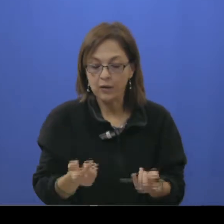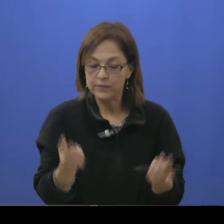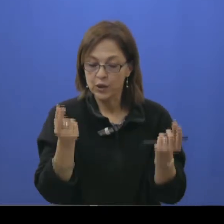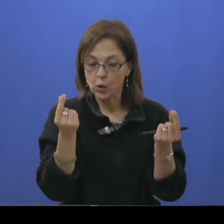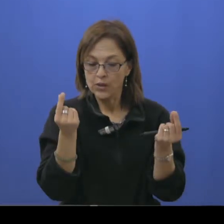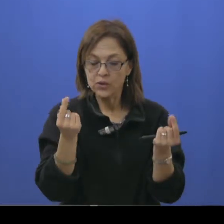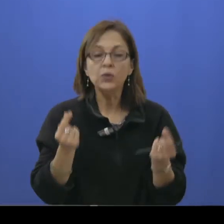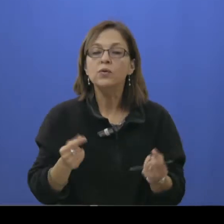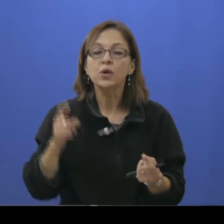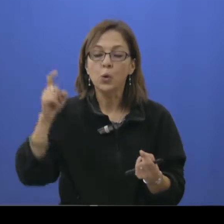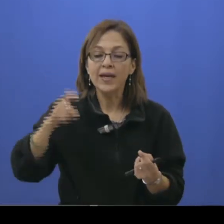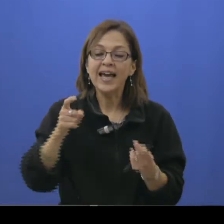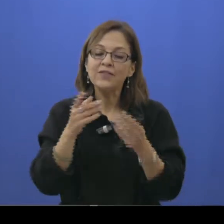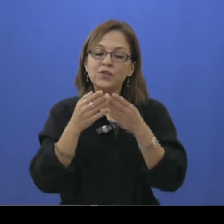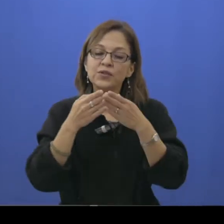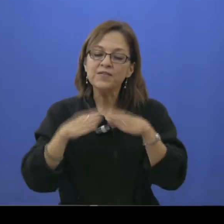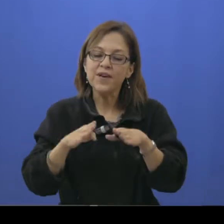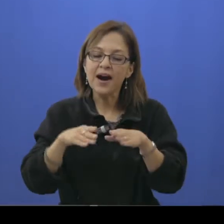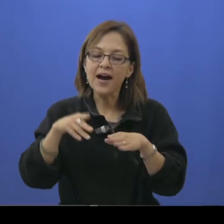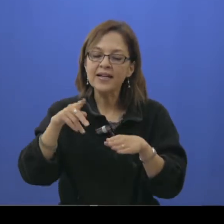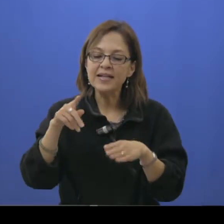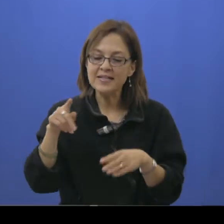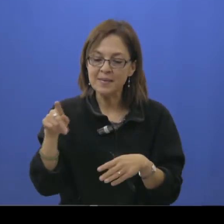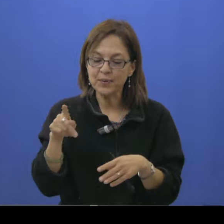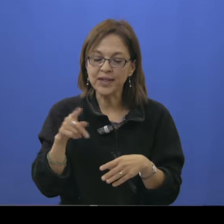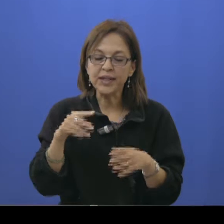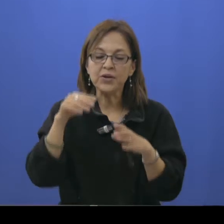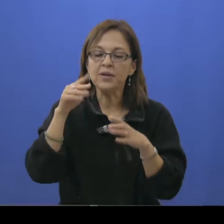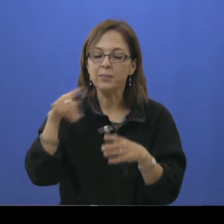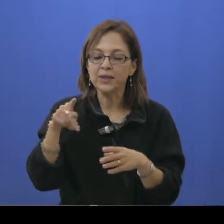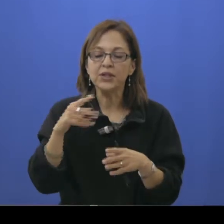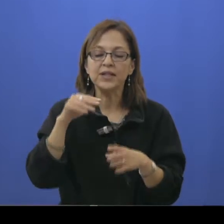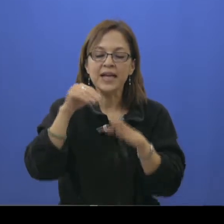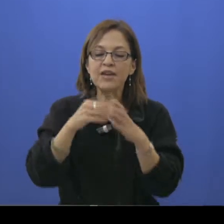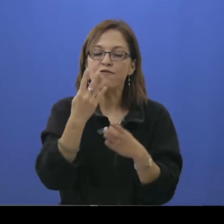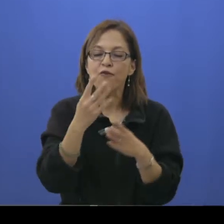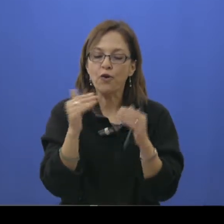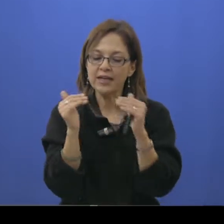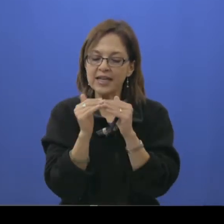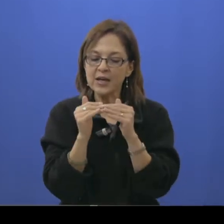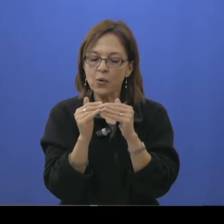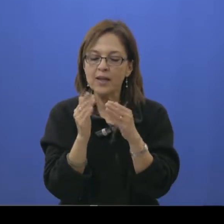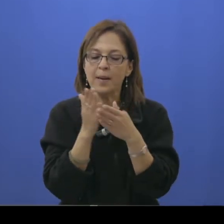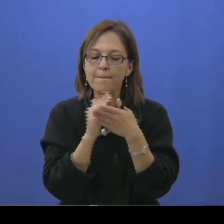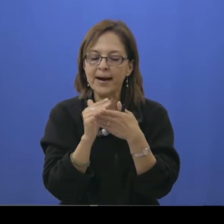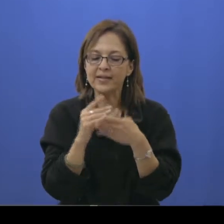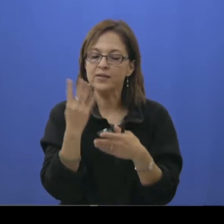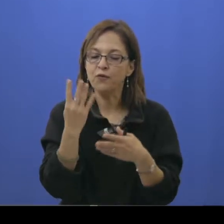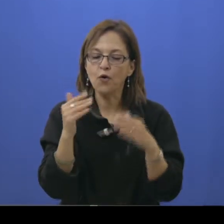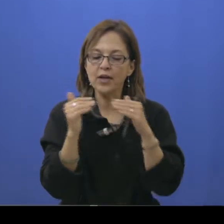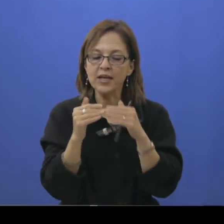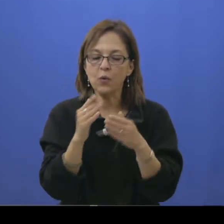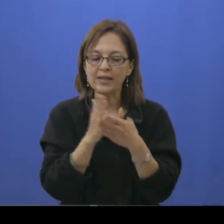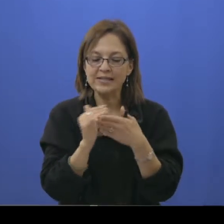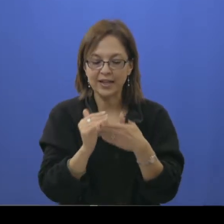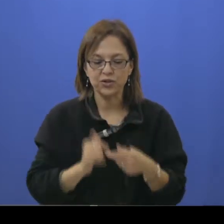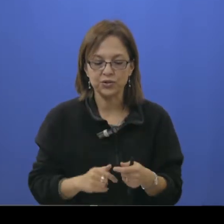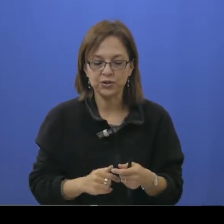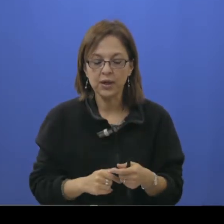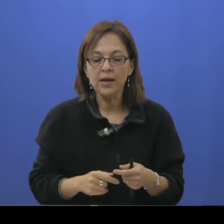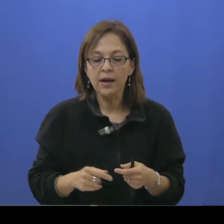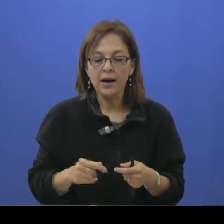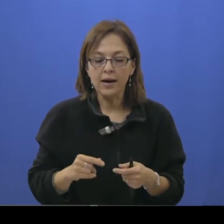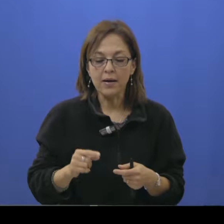Now, what you do? We have to divide the period in 4 equal parts, 4 equal